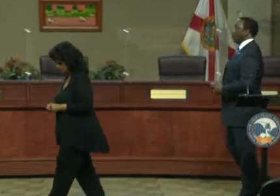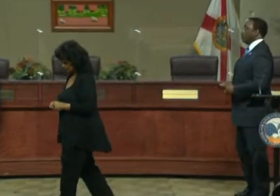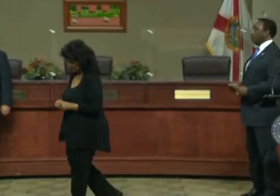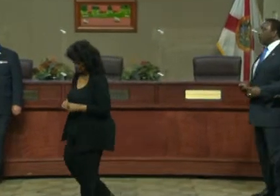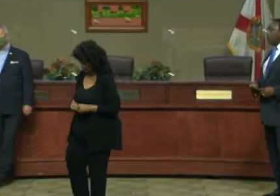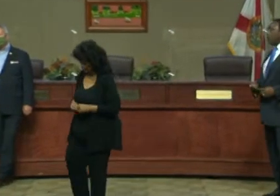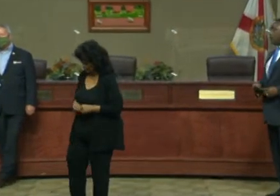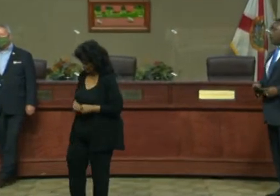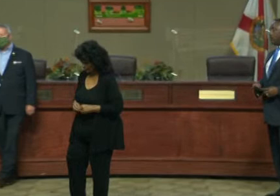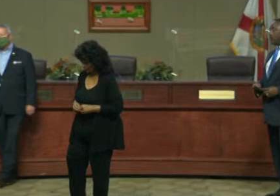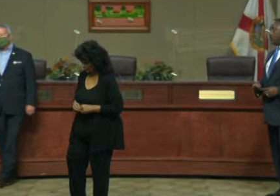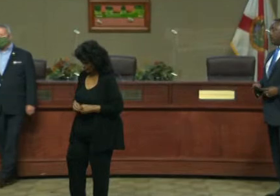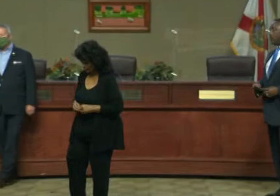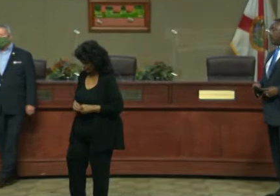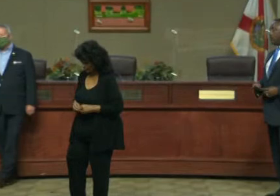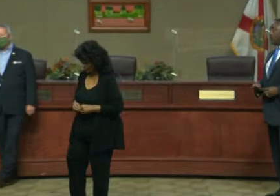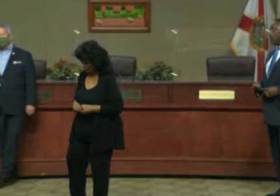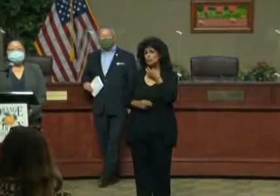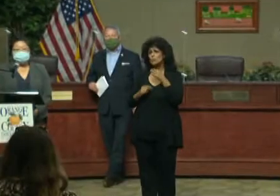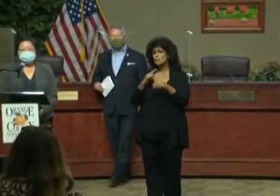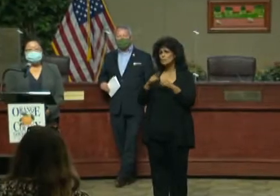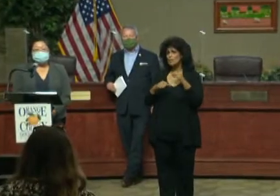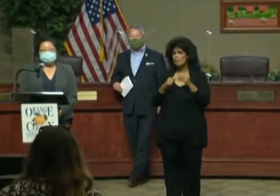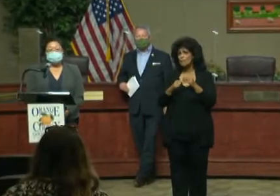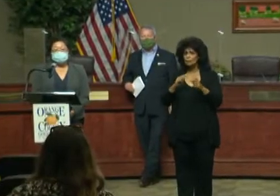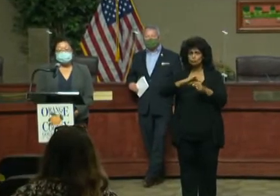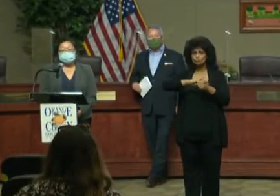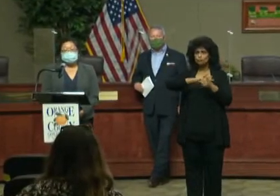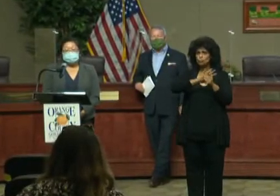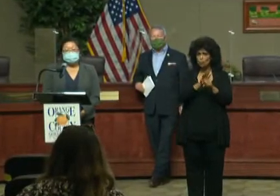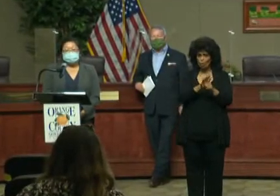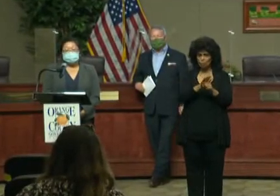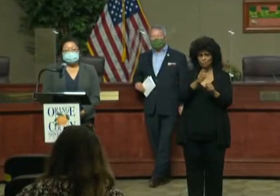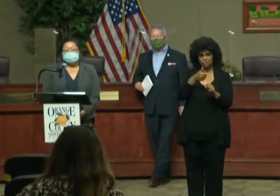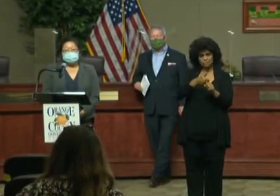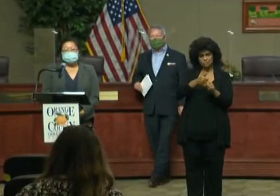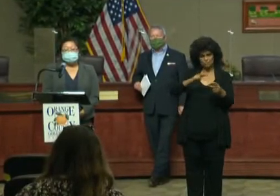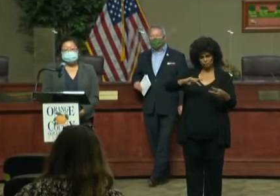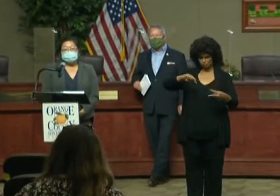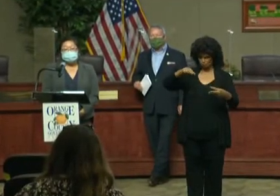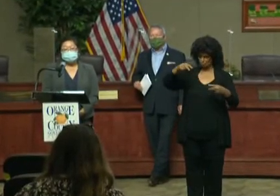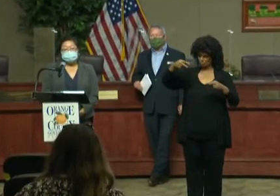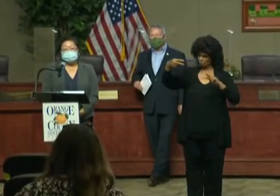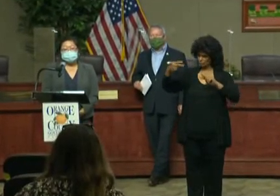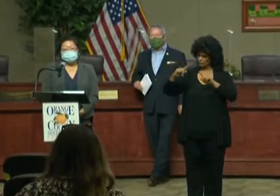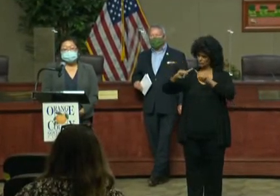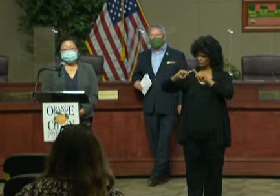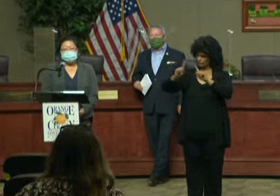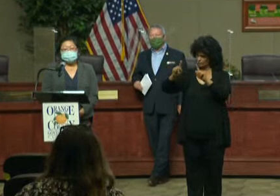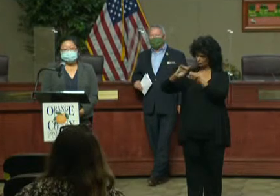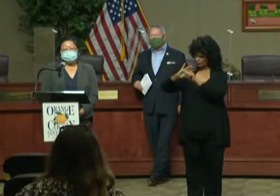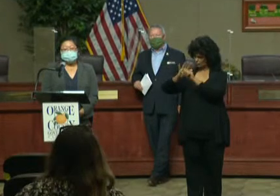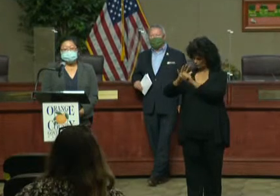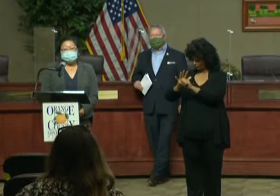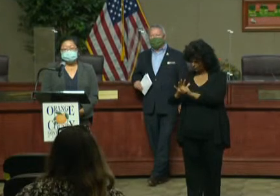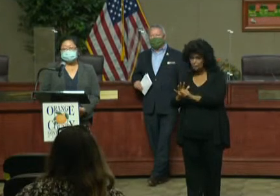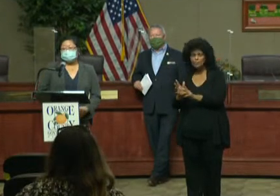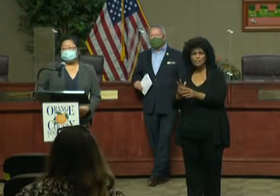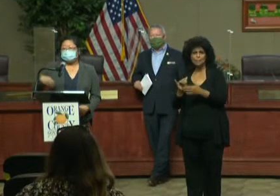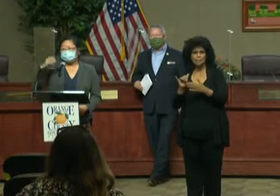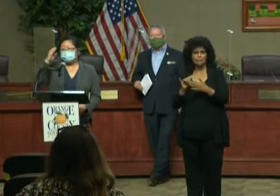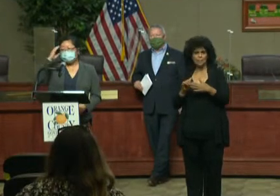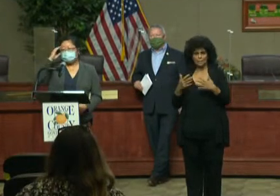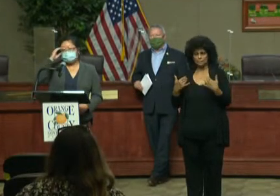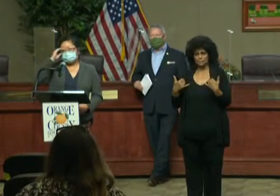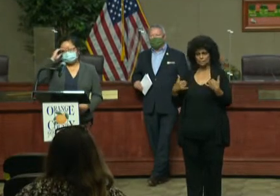mutations. Has there been any change in what percentage of the tests that come back are then tested for the variants, or is it still a